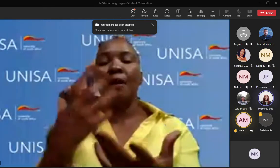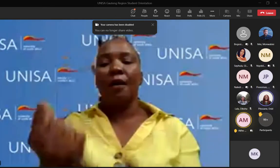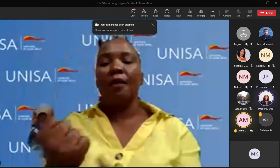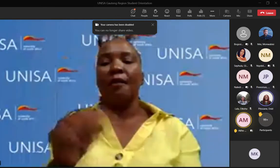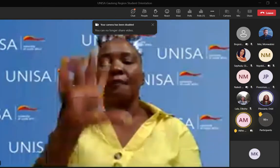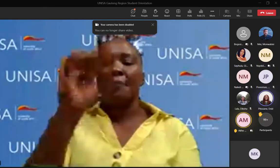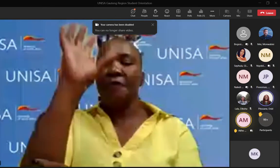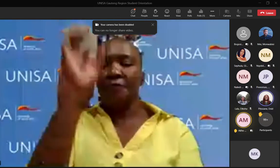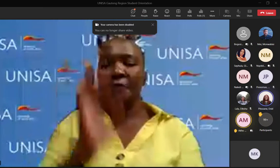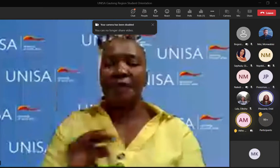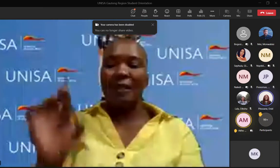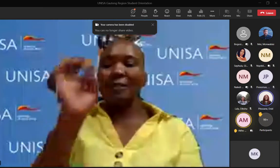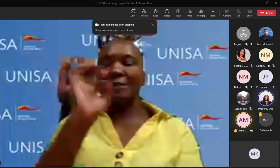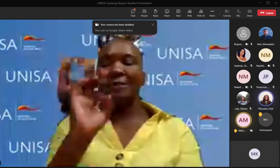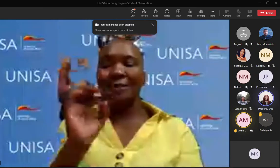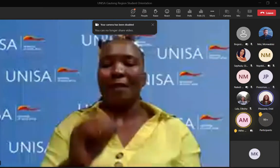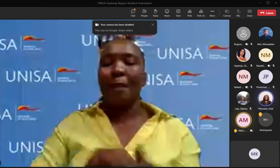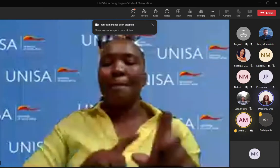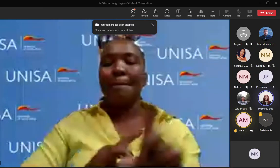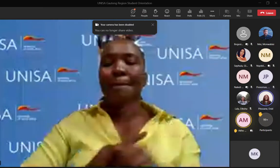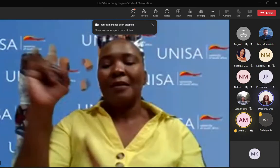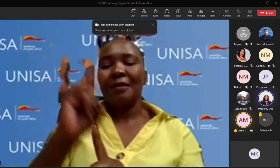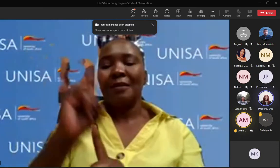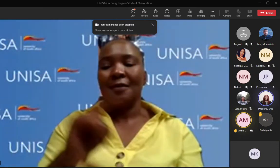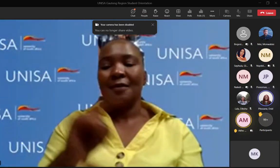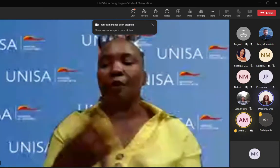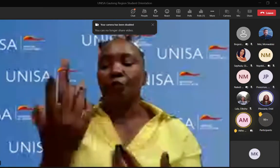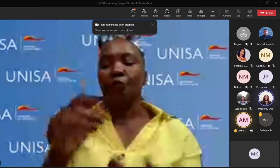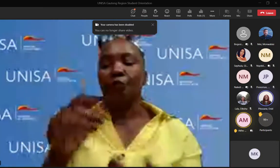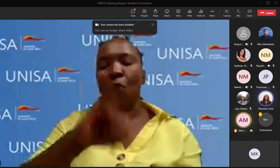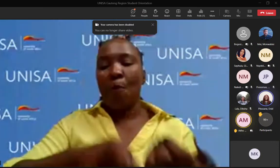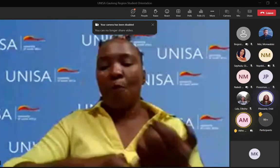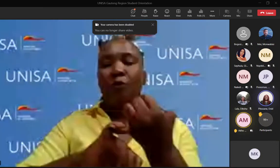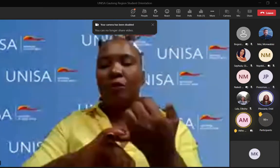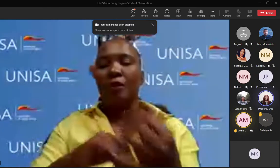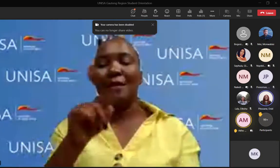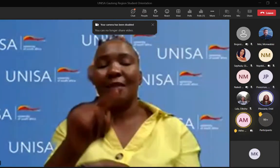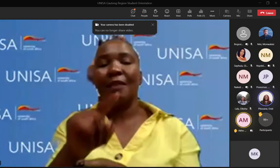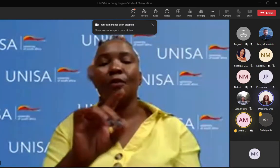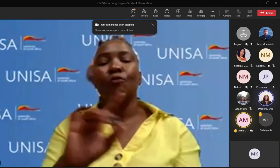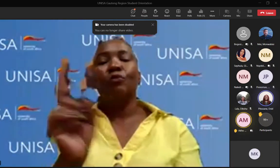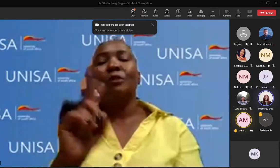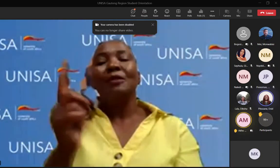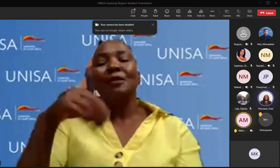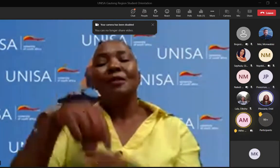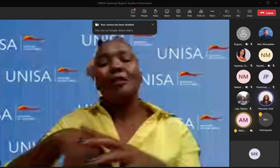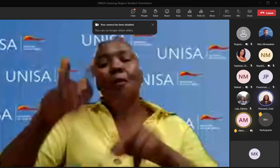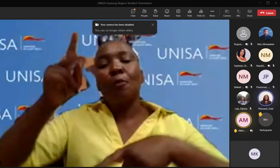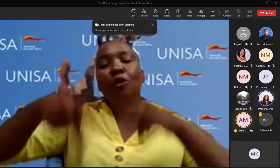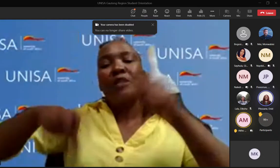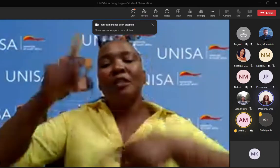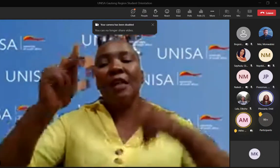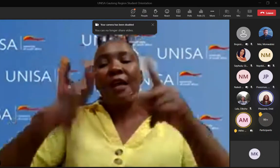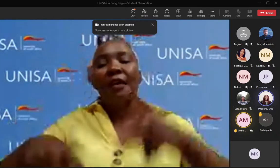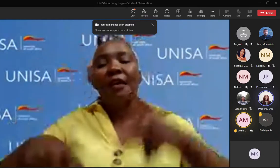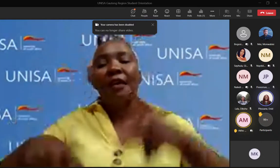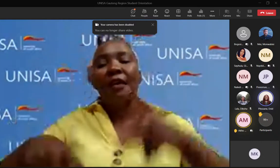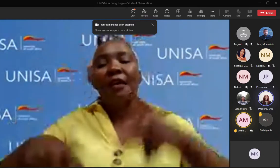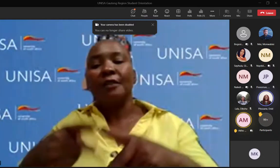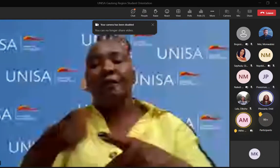pass rate of your modules so which is in our political terms we call it step aside